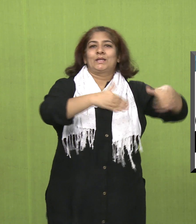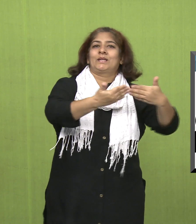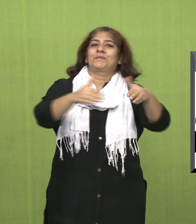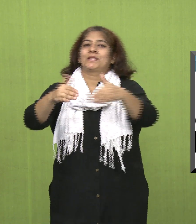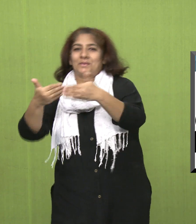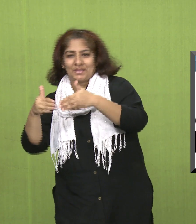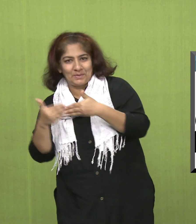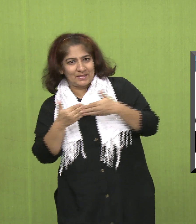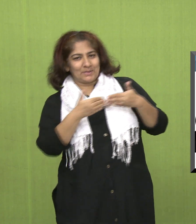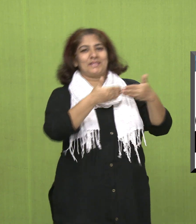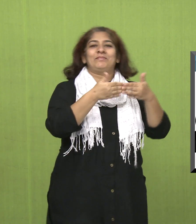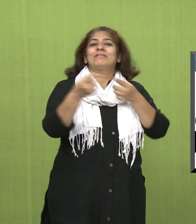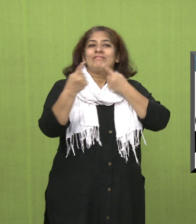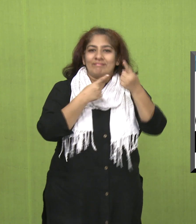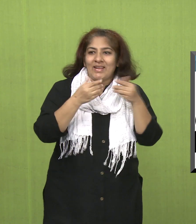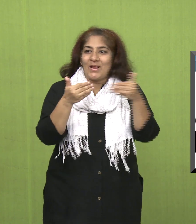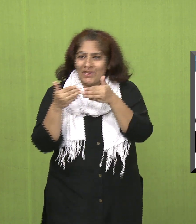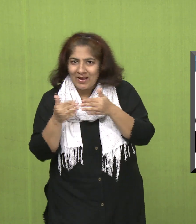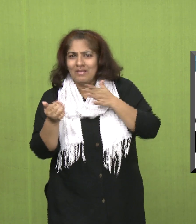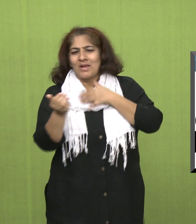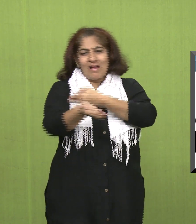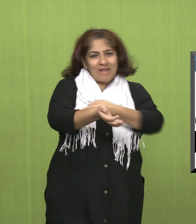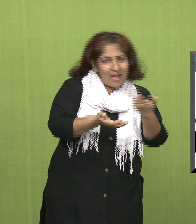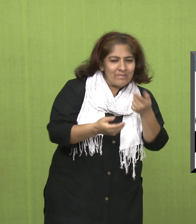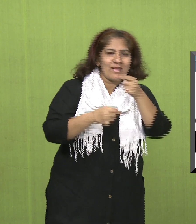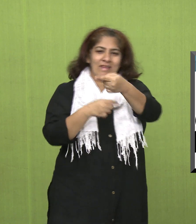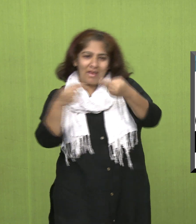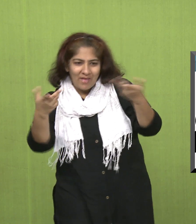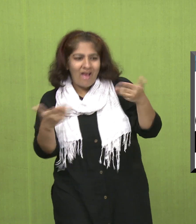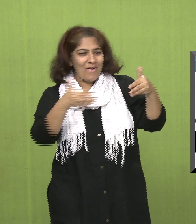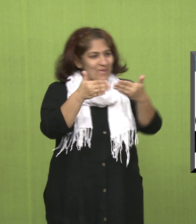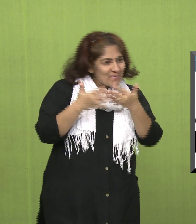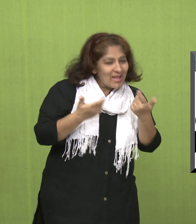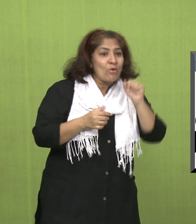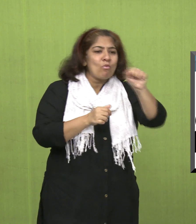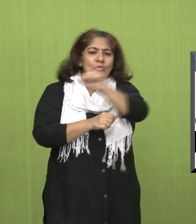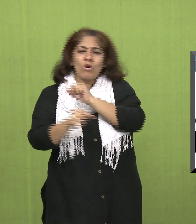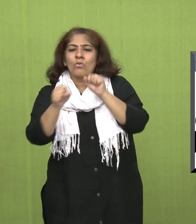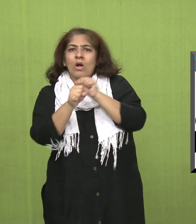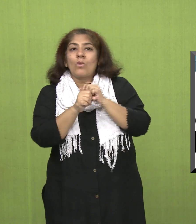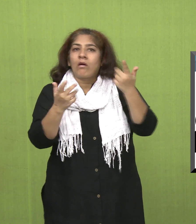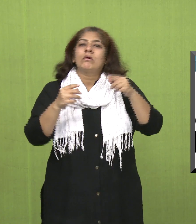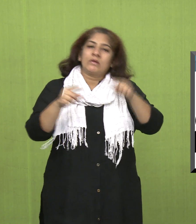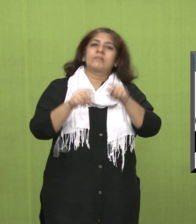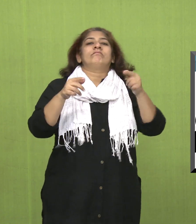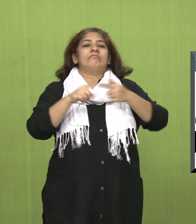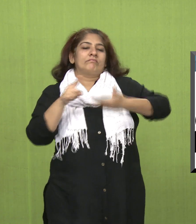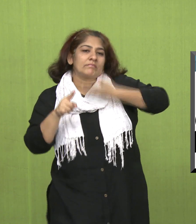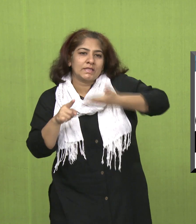placed, the person is given new first time meeting to know the company and inform all